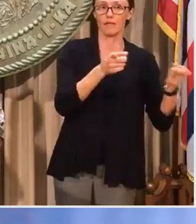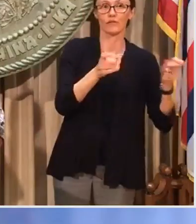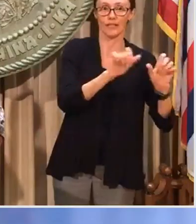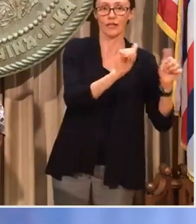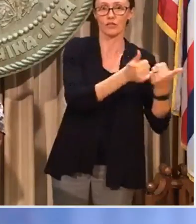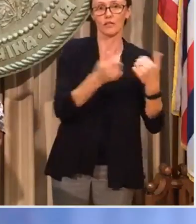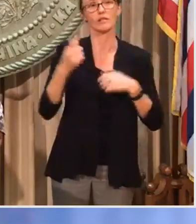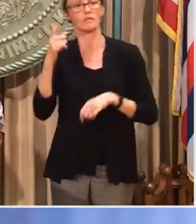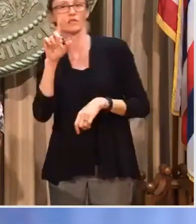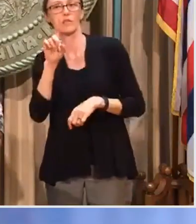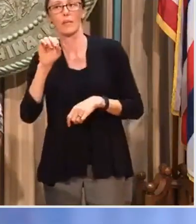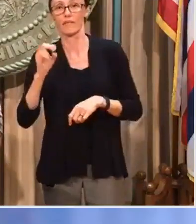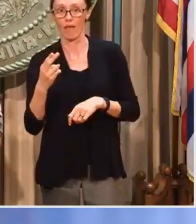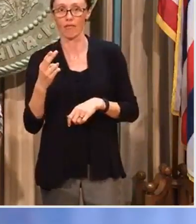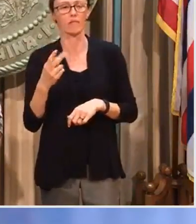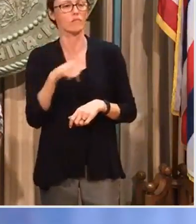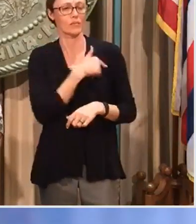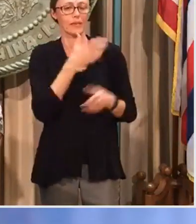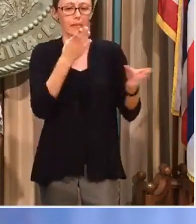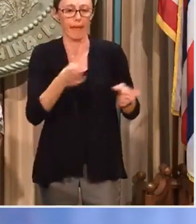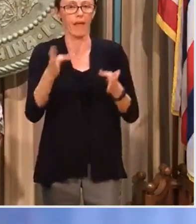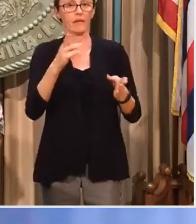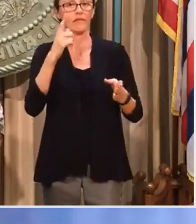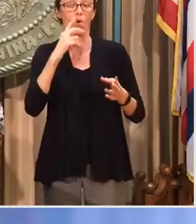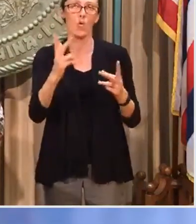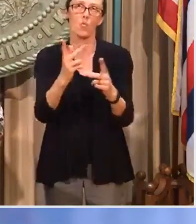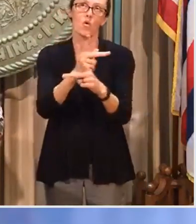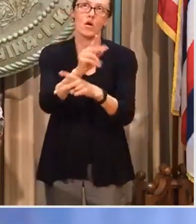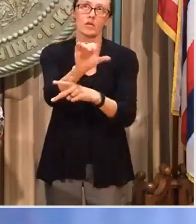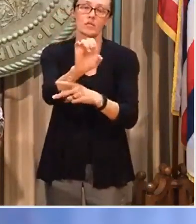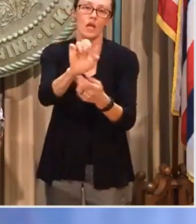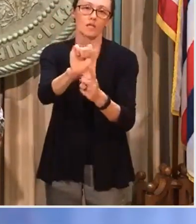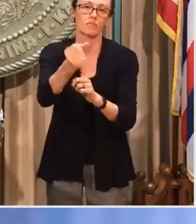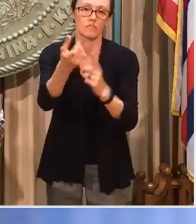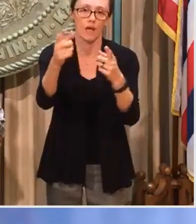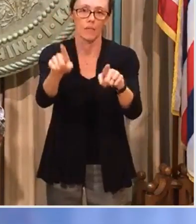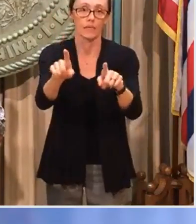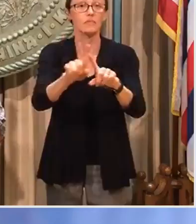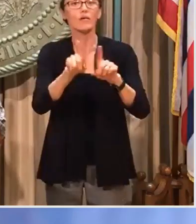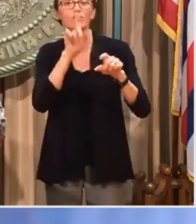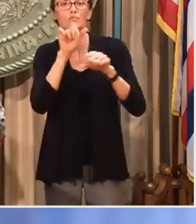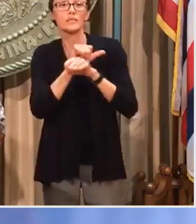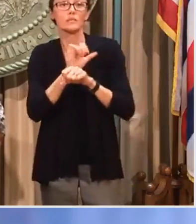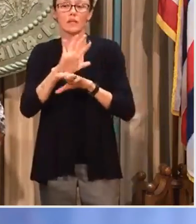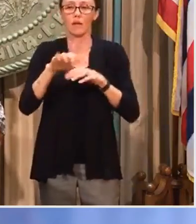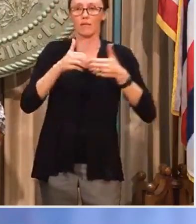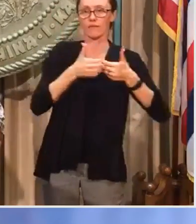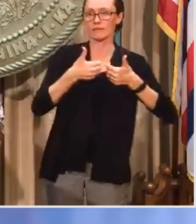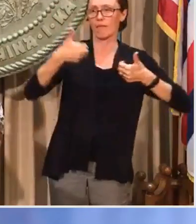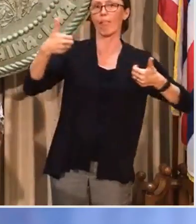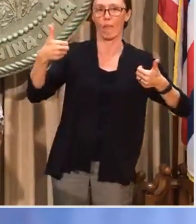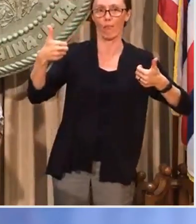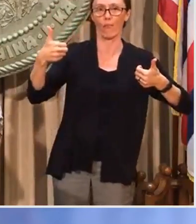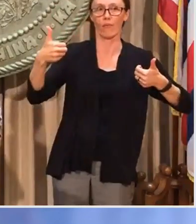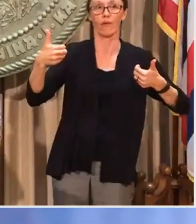been planning for sort of the worst case scenario, but really we've been siloed. So within the next